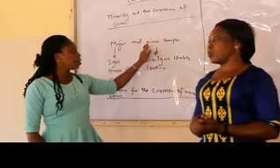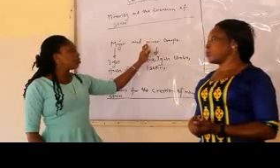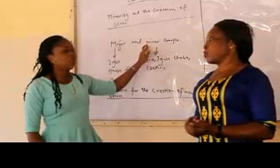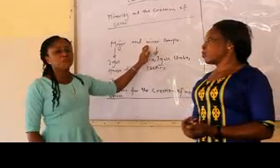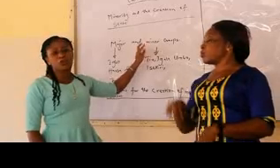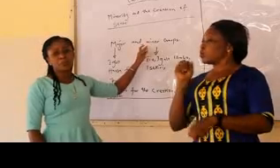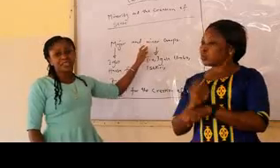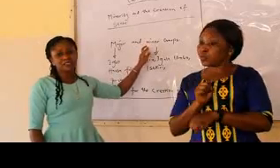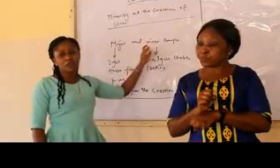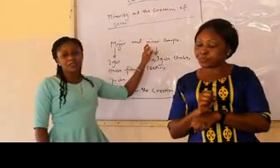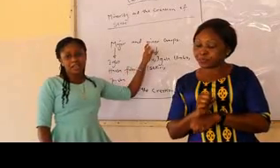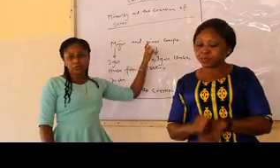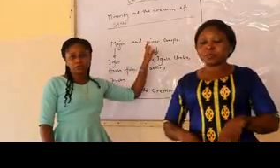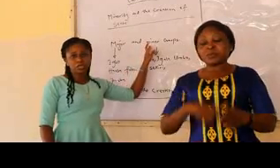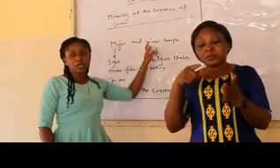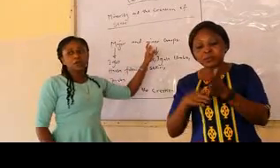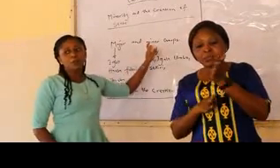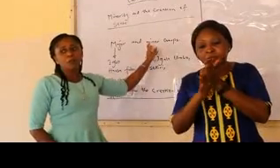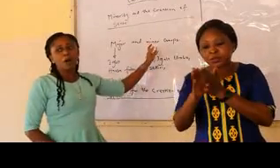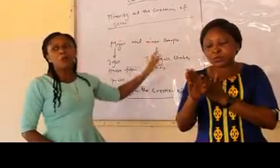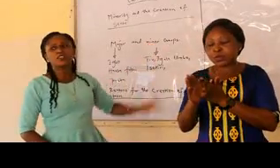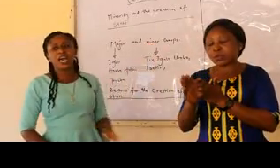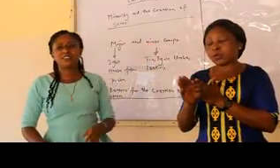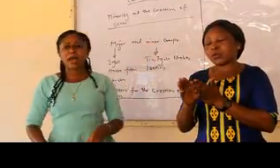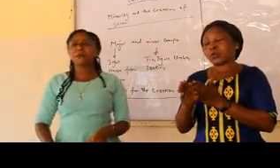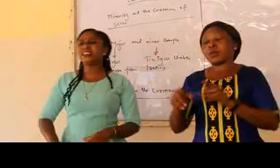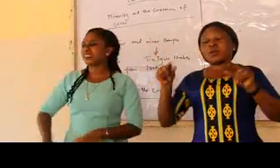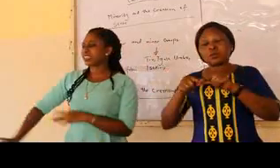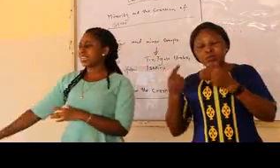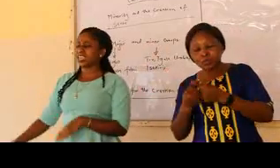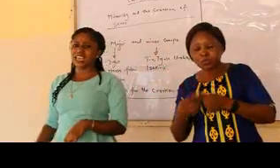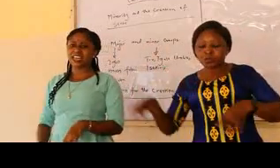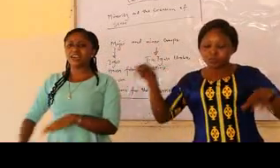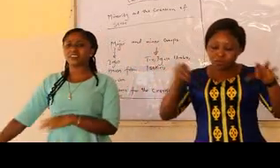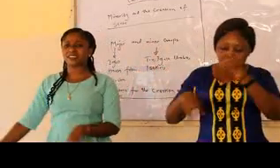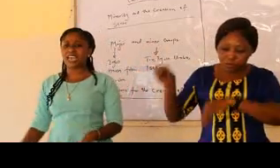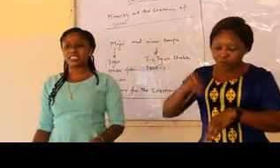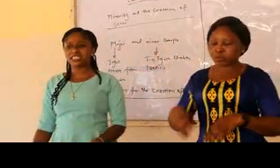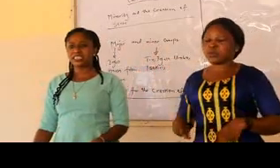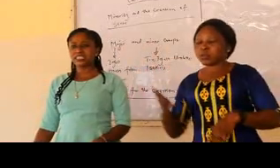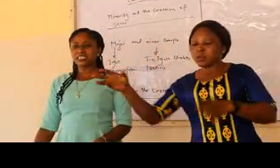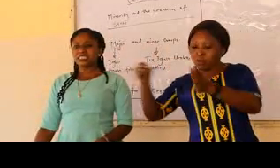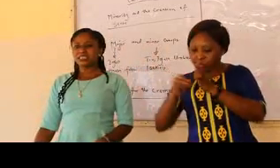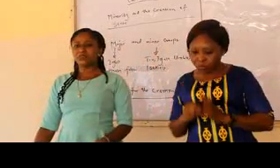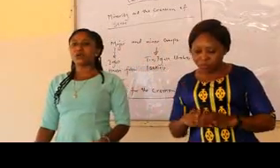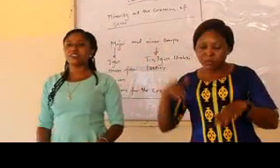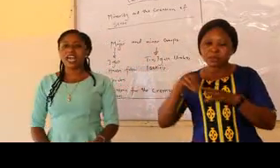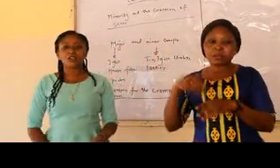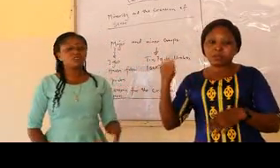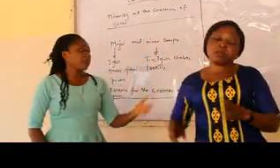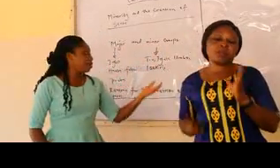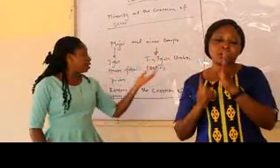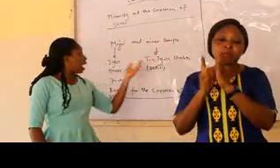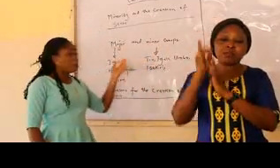in the what? Development of the country. But most times they are being discarded, they are left aside because